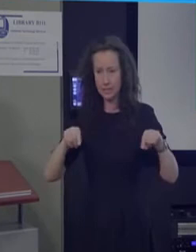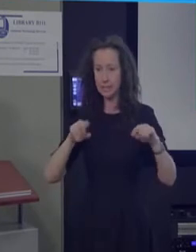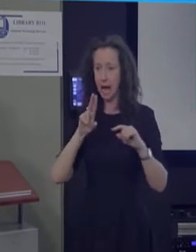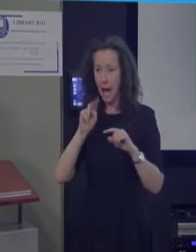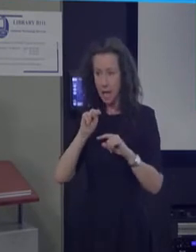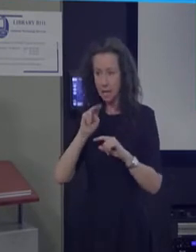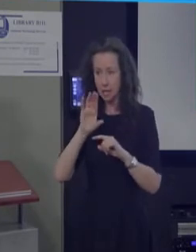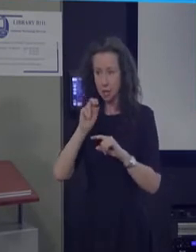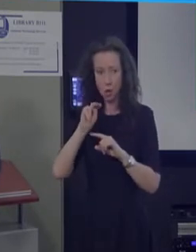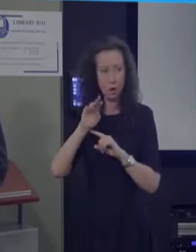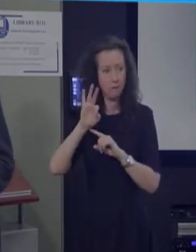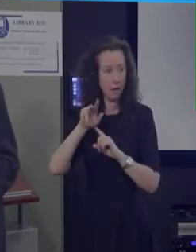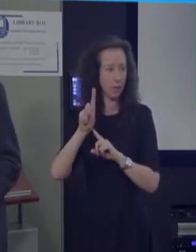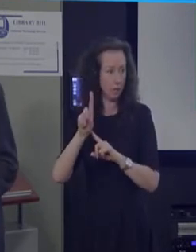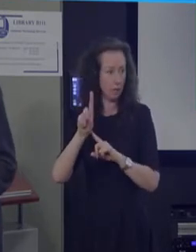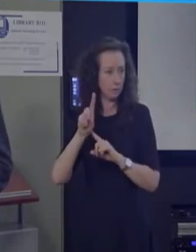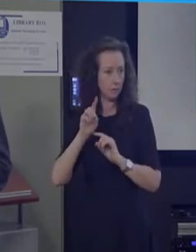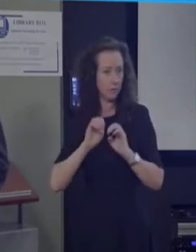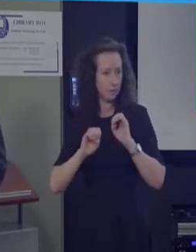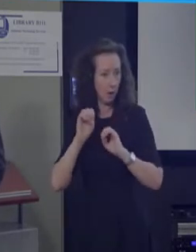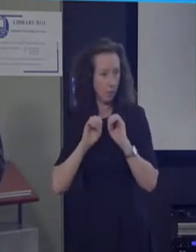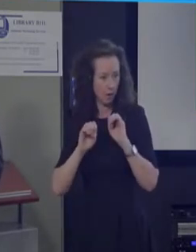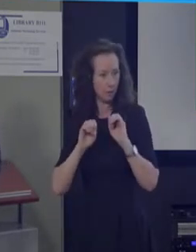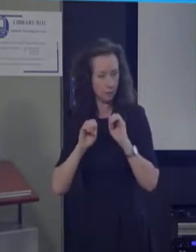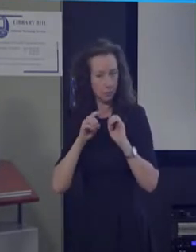experiment for ramp steepness.